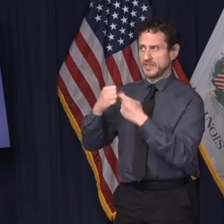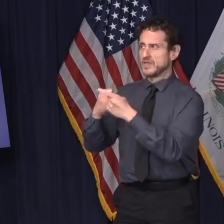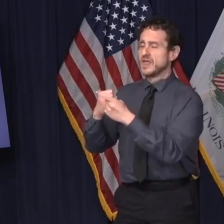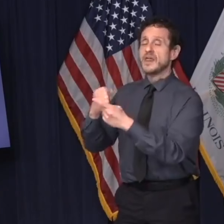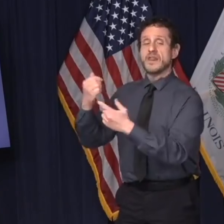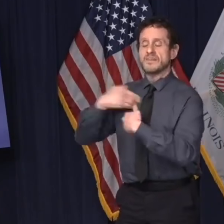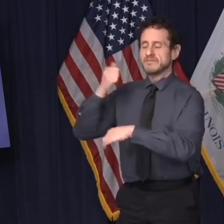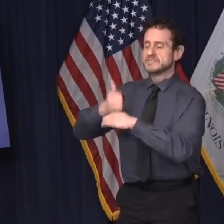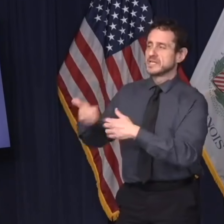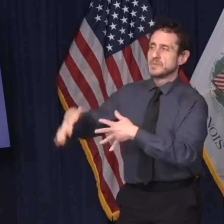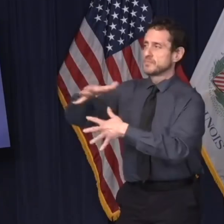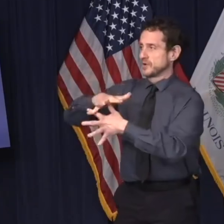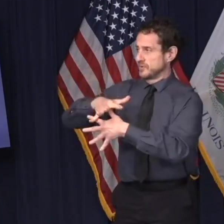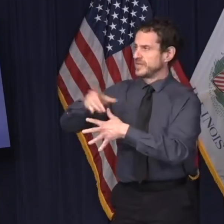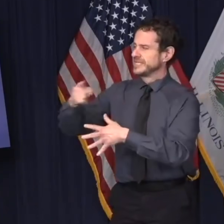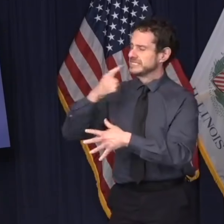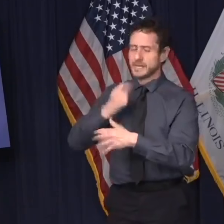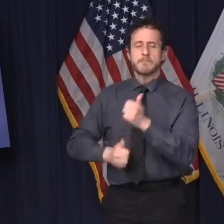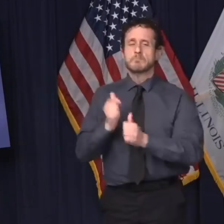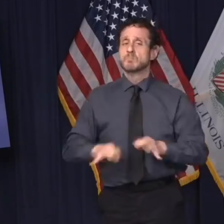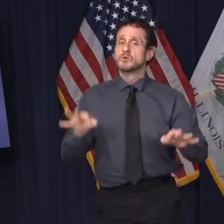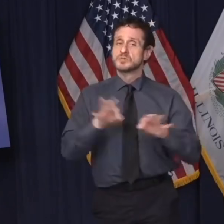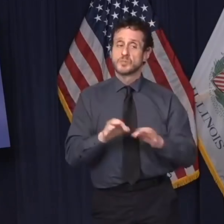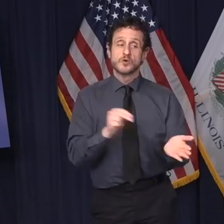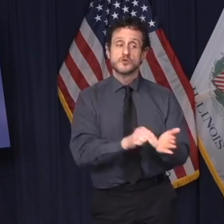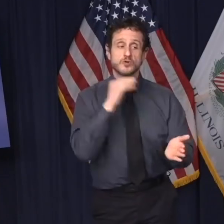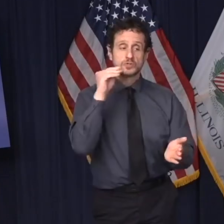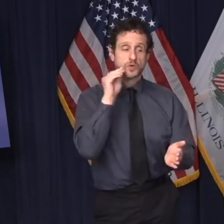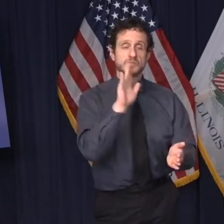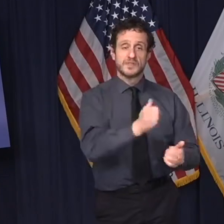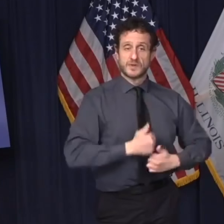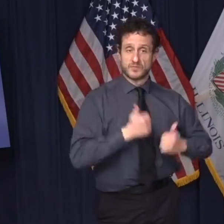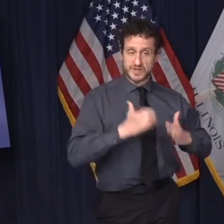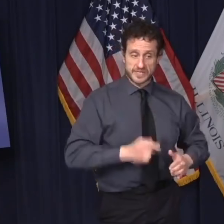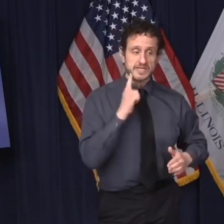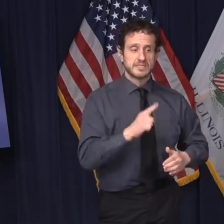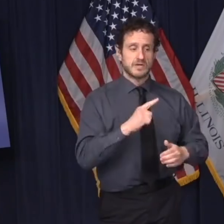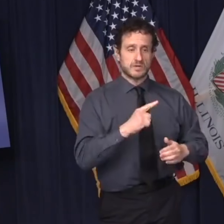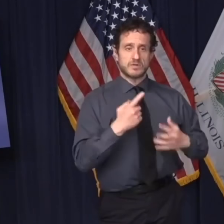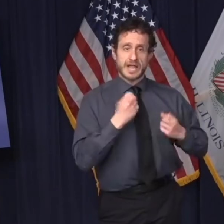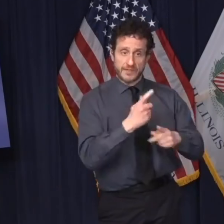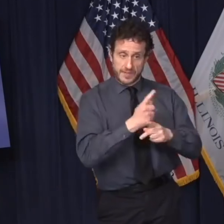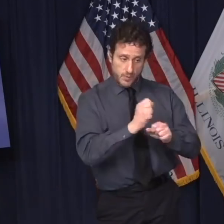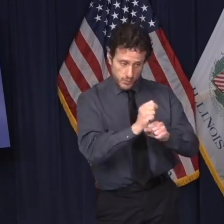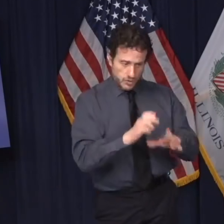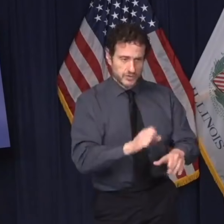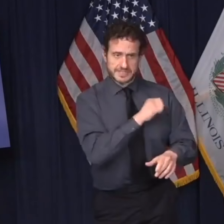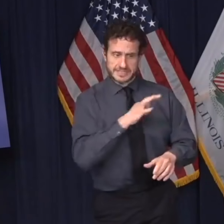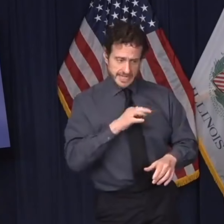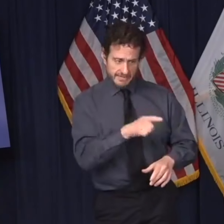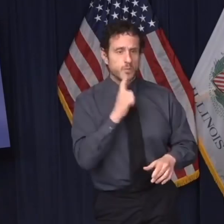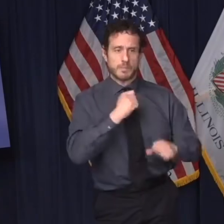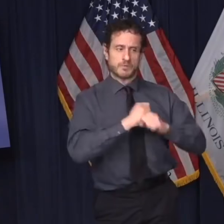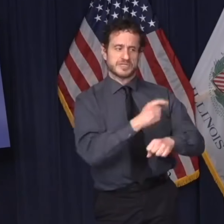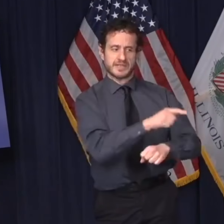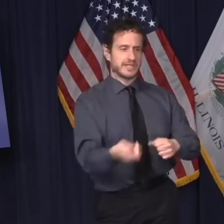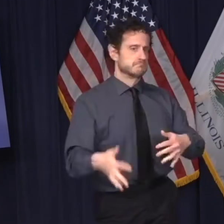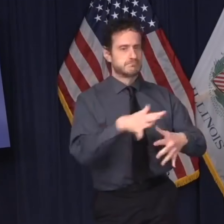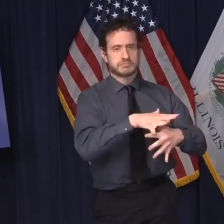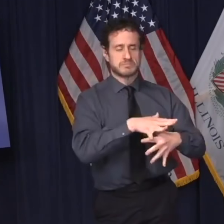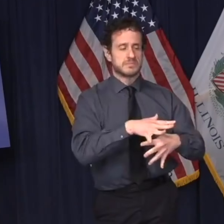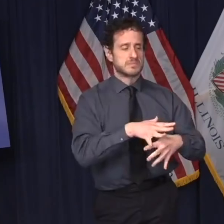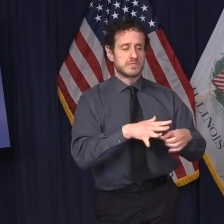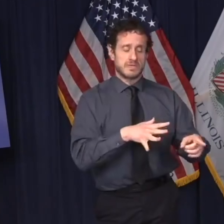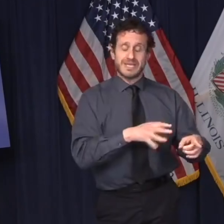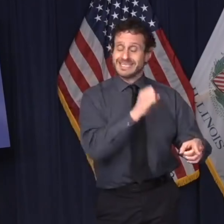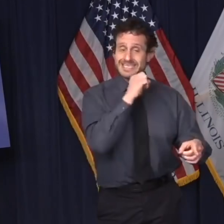the healthcare workers and the residents at these facilities. These are some of our most vulnerable Illinoisans, and the state will do